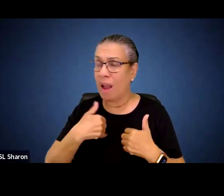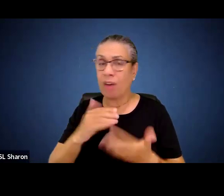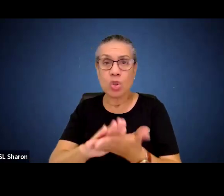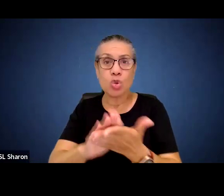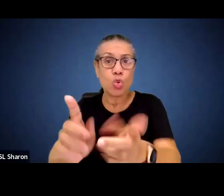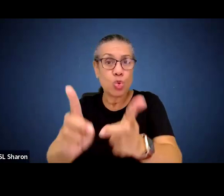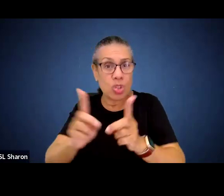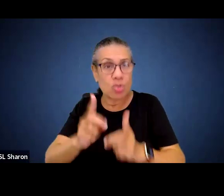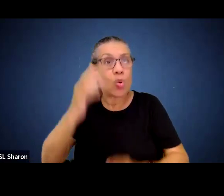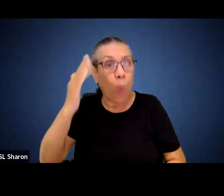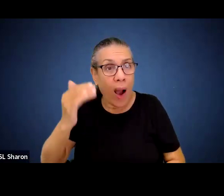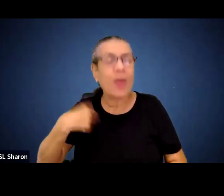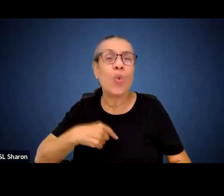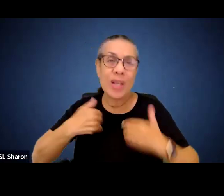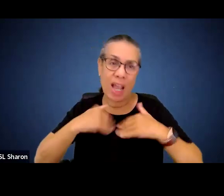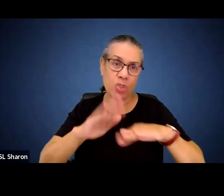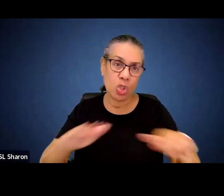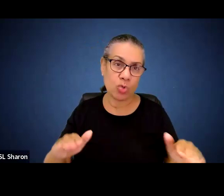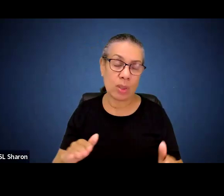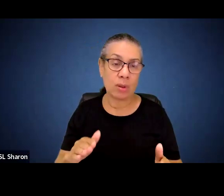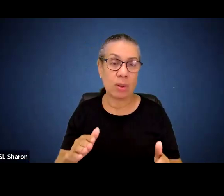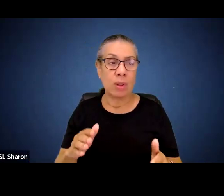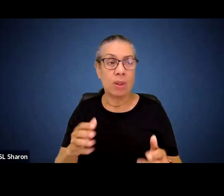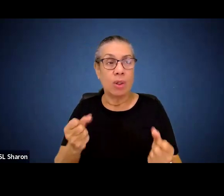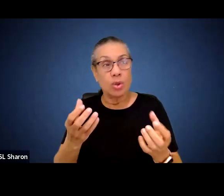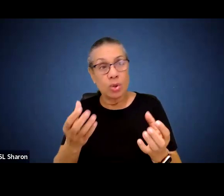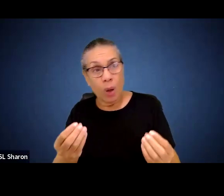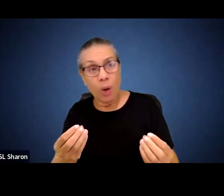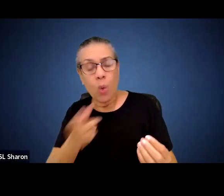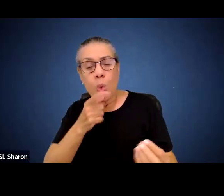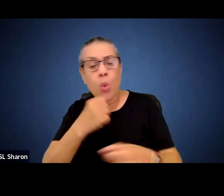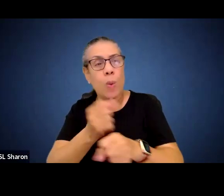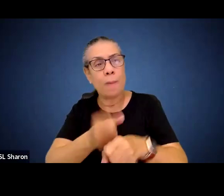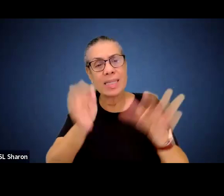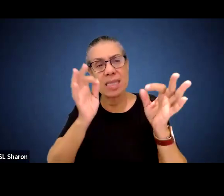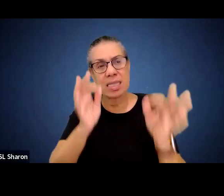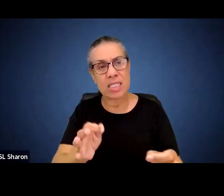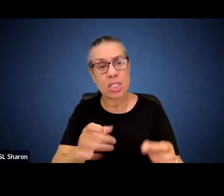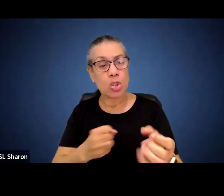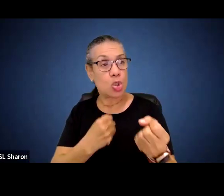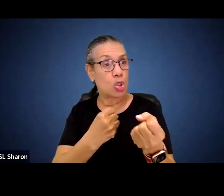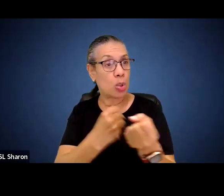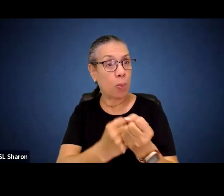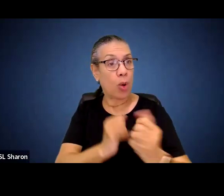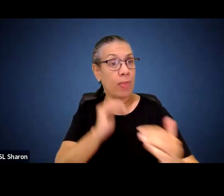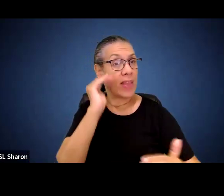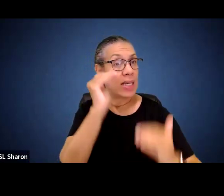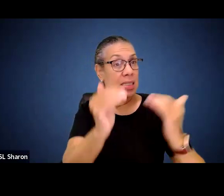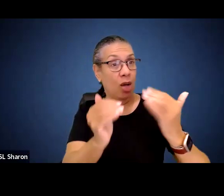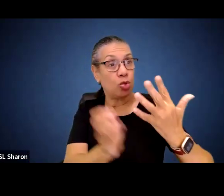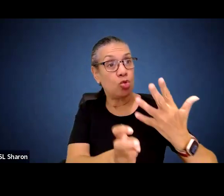have kids. So should we allow decisions to be made to support adults,